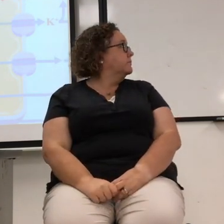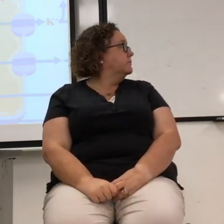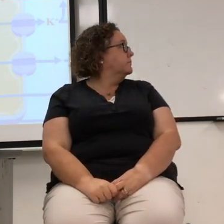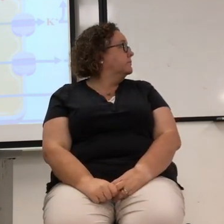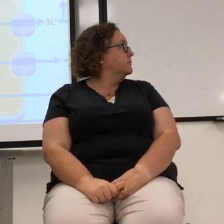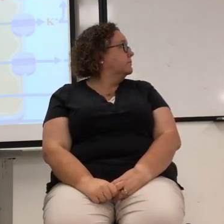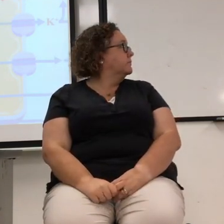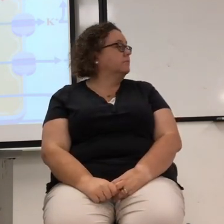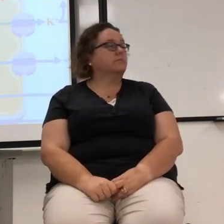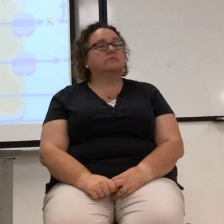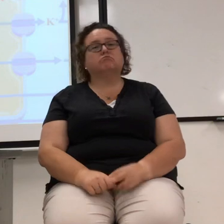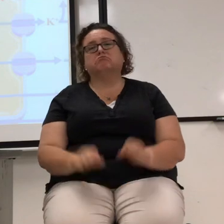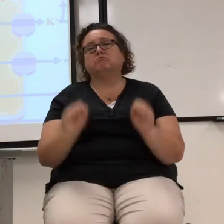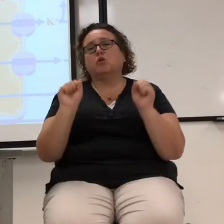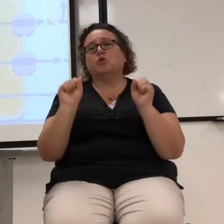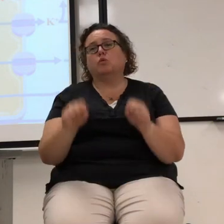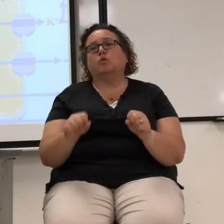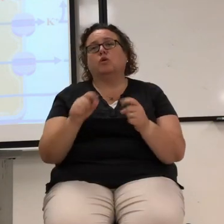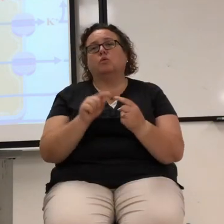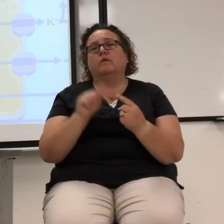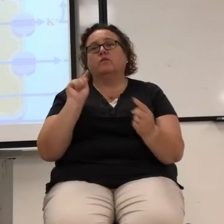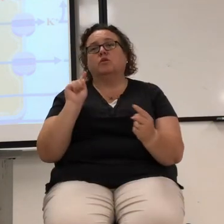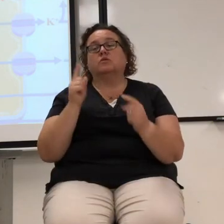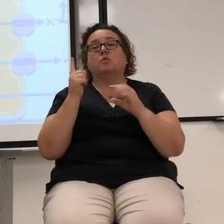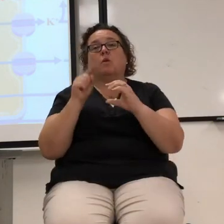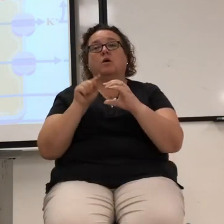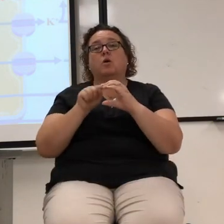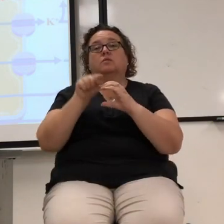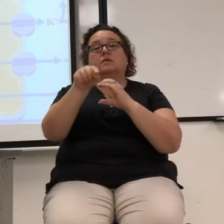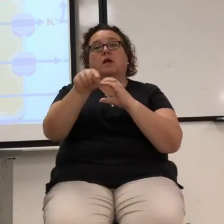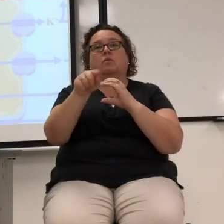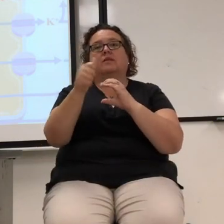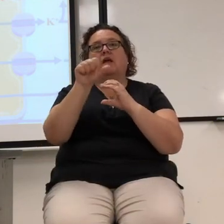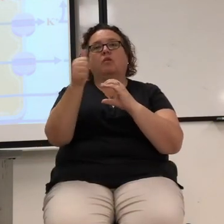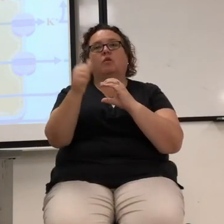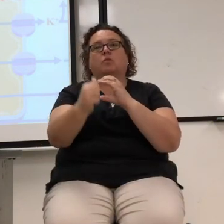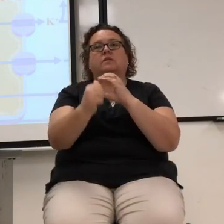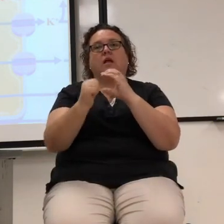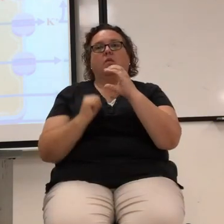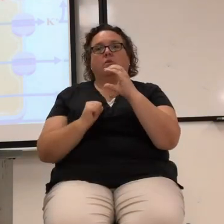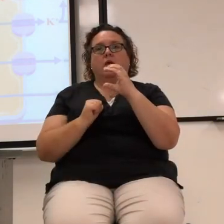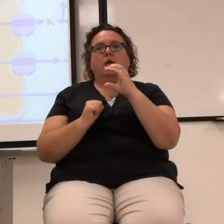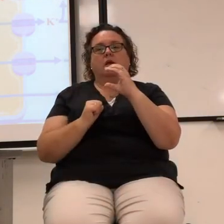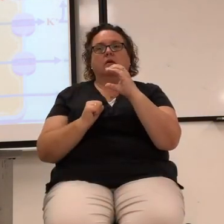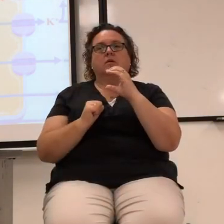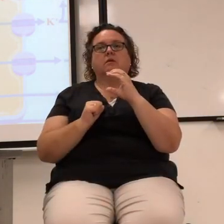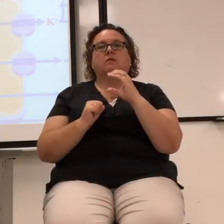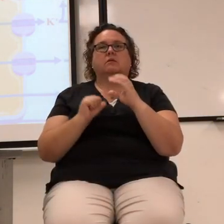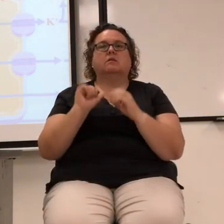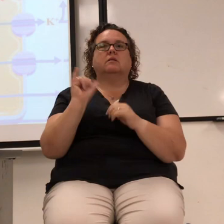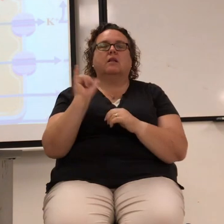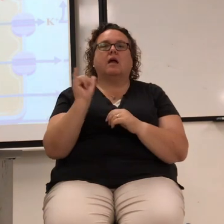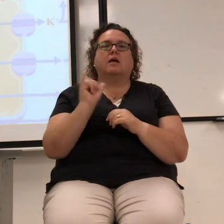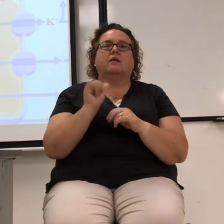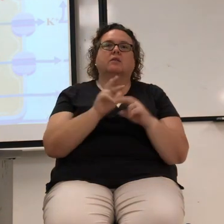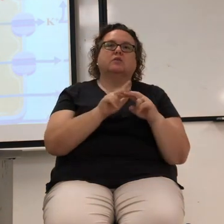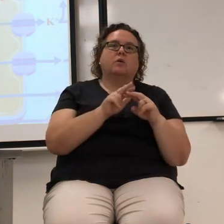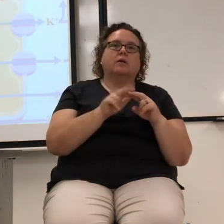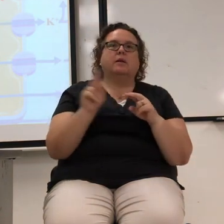I guess you could reverse that. One goes one way, one goes the other way, like the sodium potassium ATPase